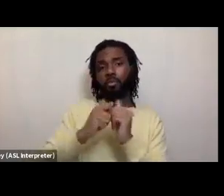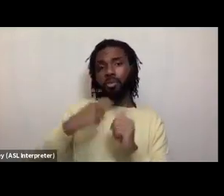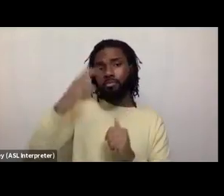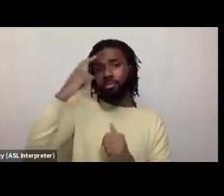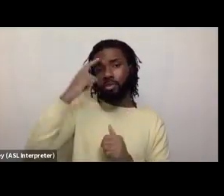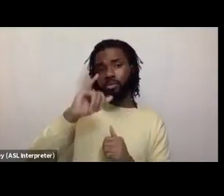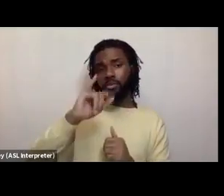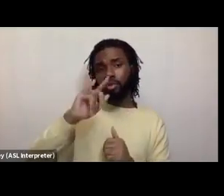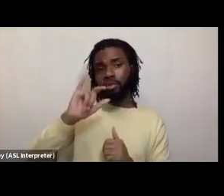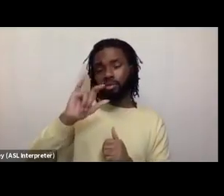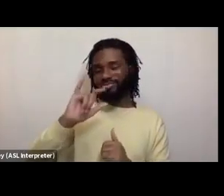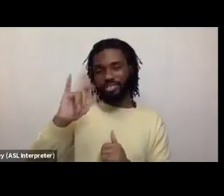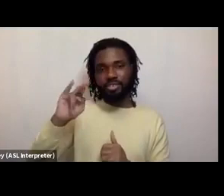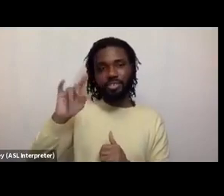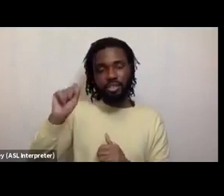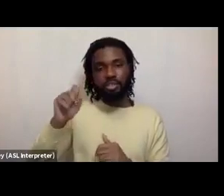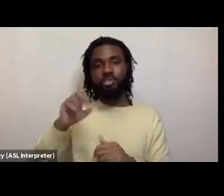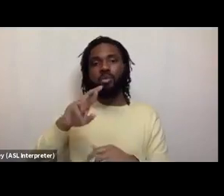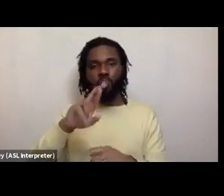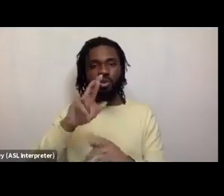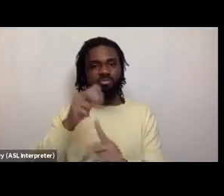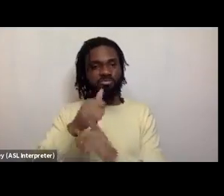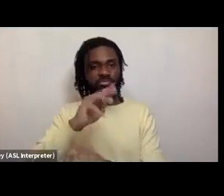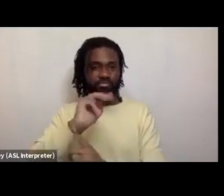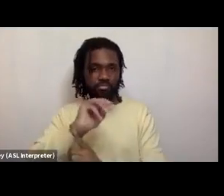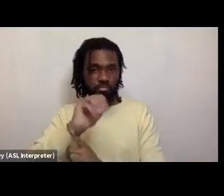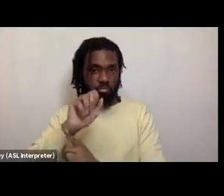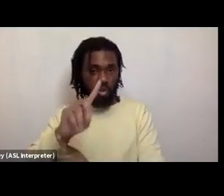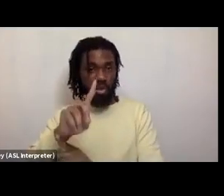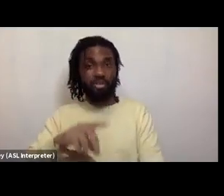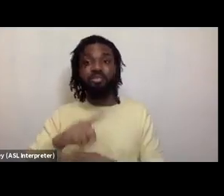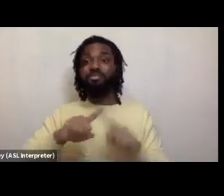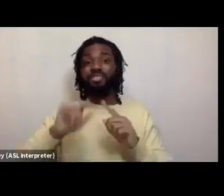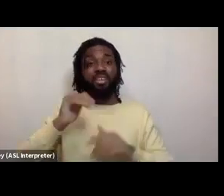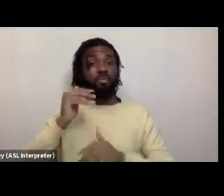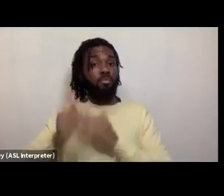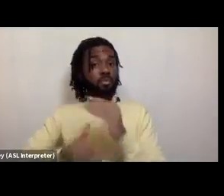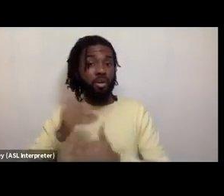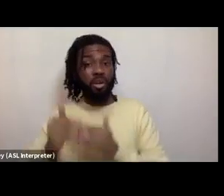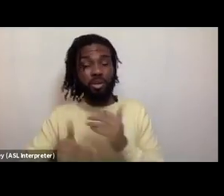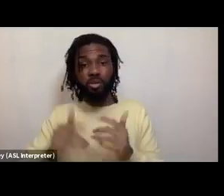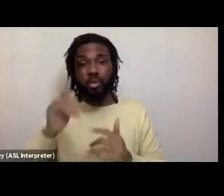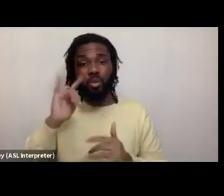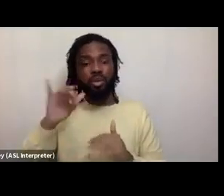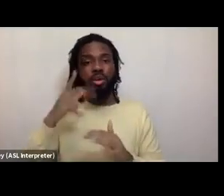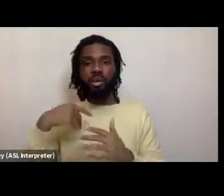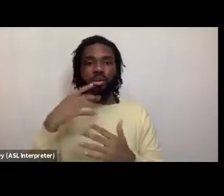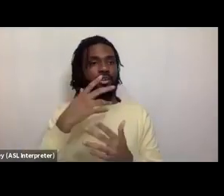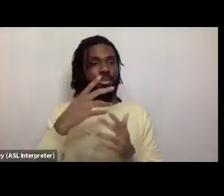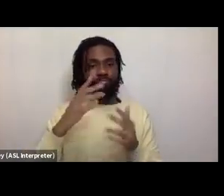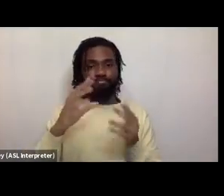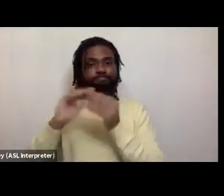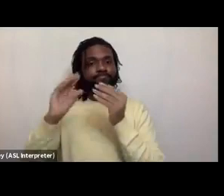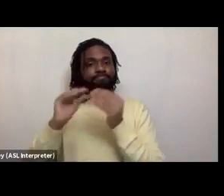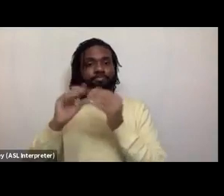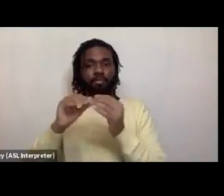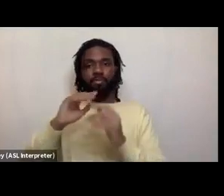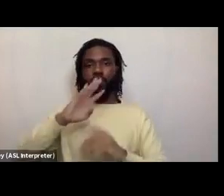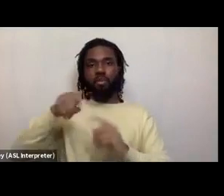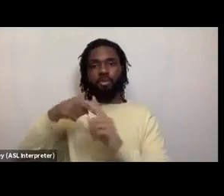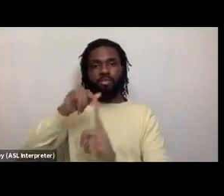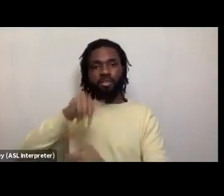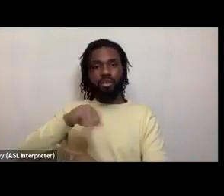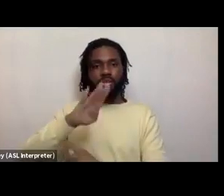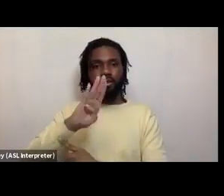way that he did that and that interaction played out involves him invoking the Baker Act,